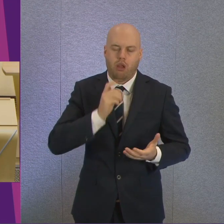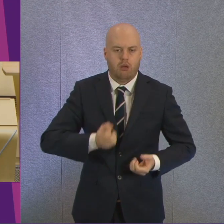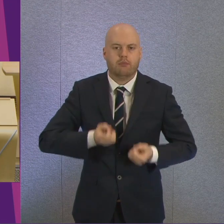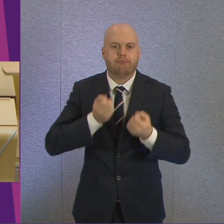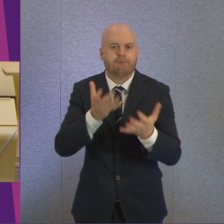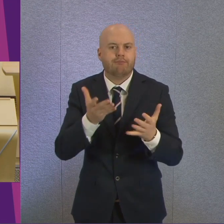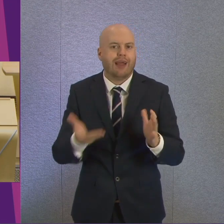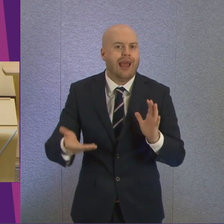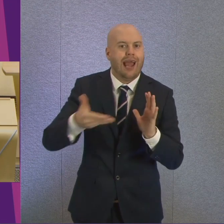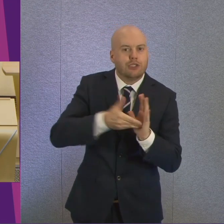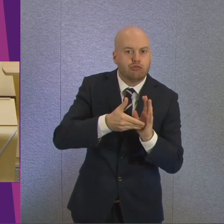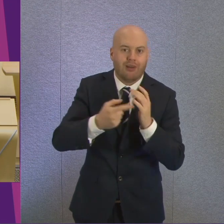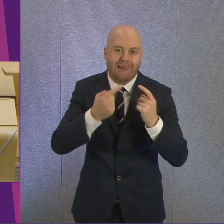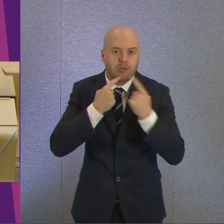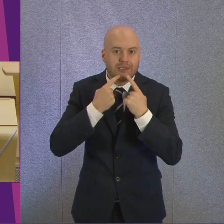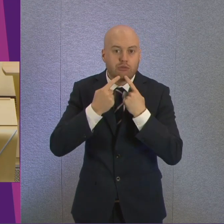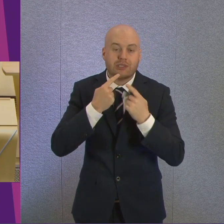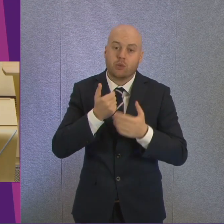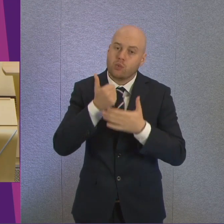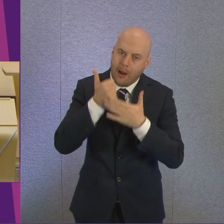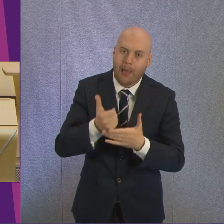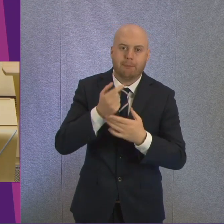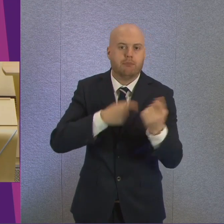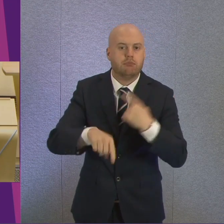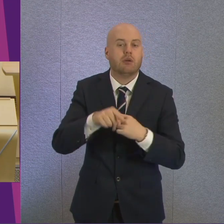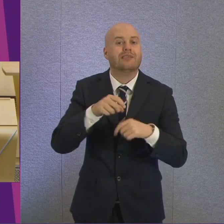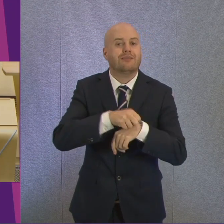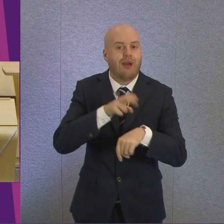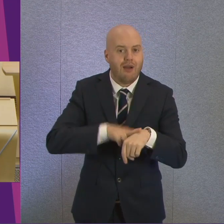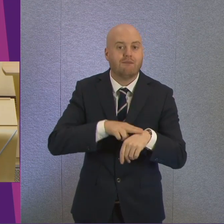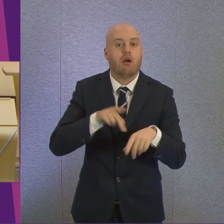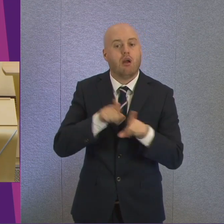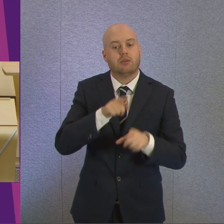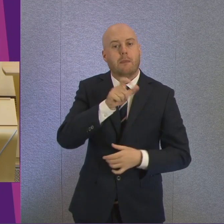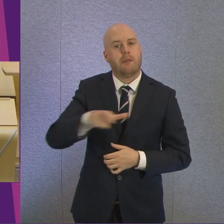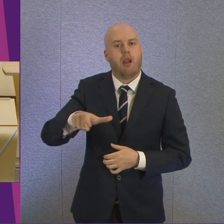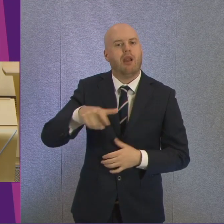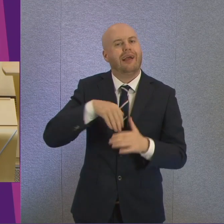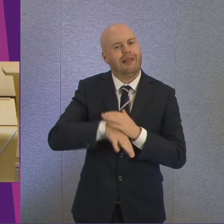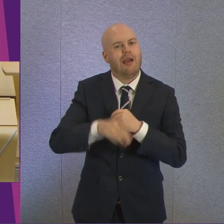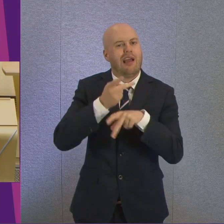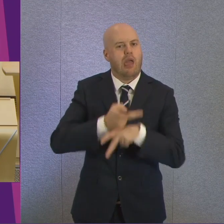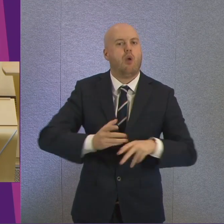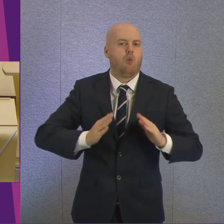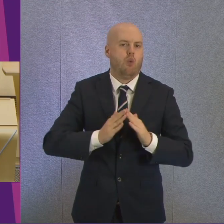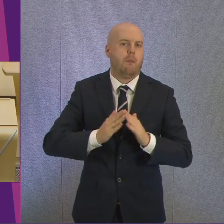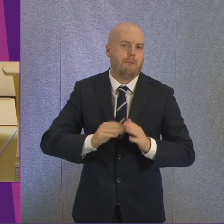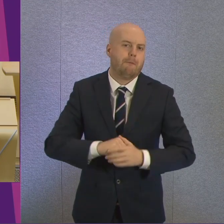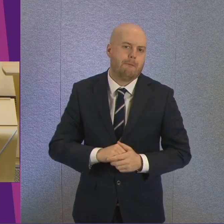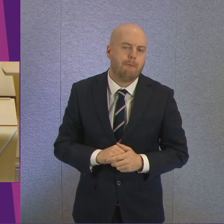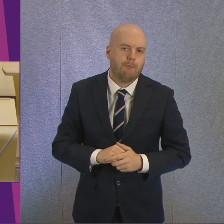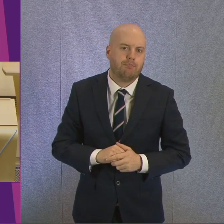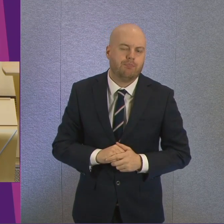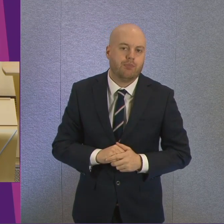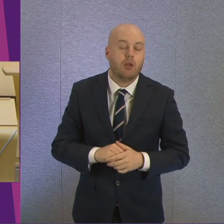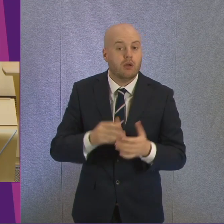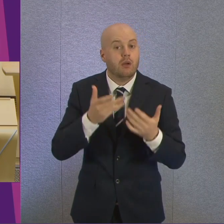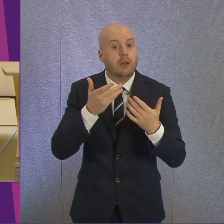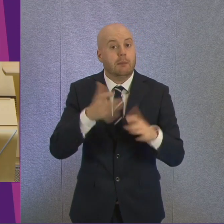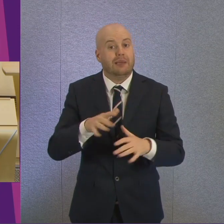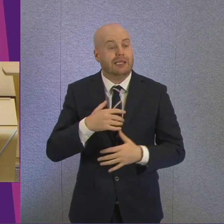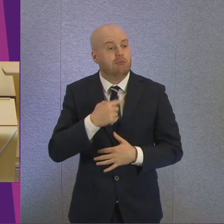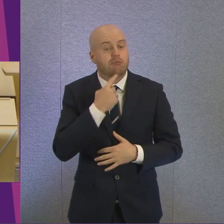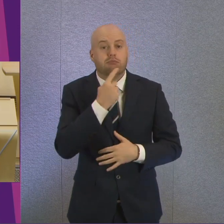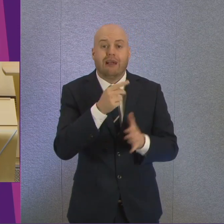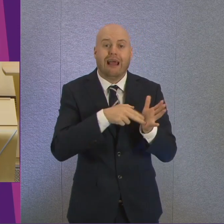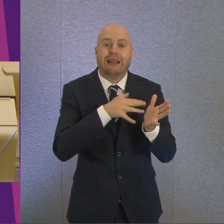of additional steps we are taking to support staff and residents. I have required NHS Directors of Public Health